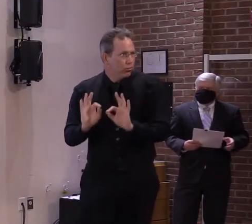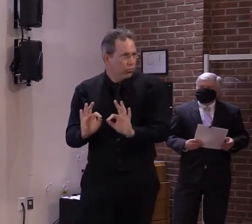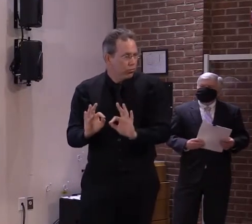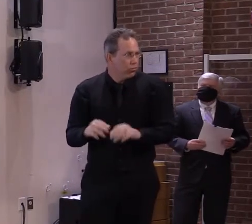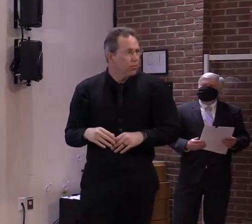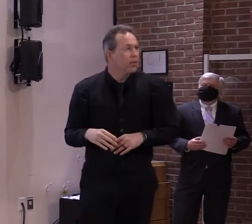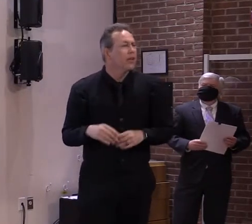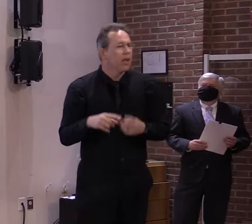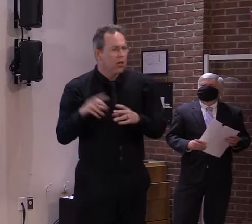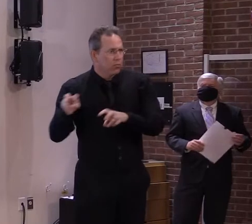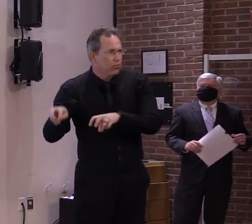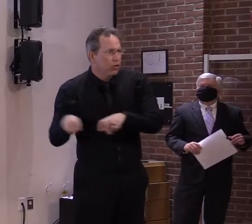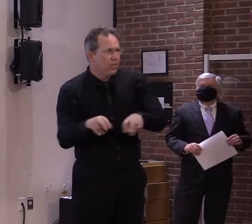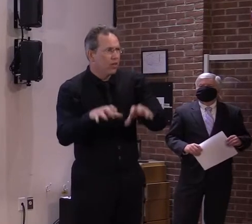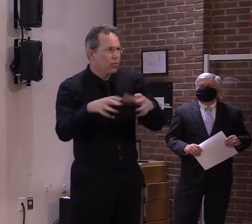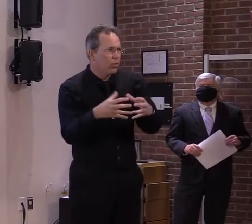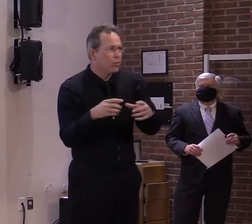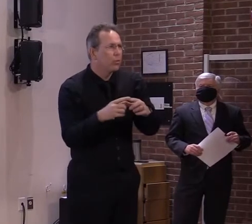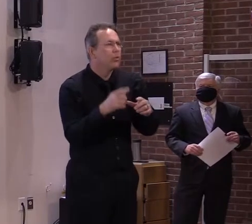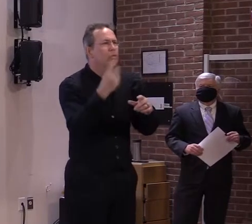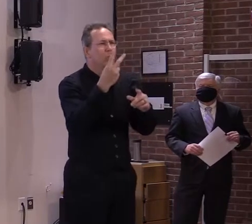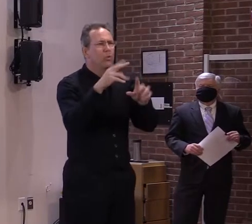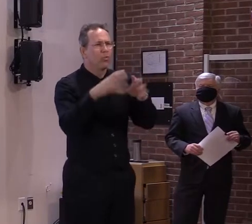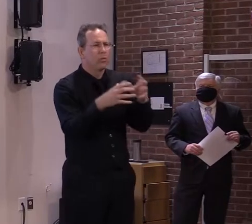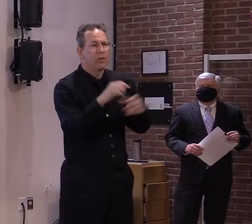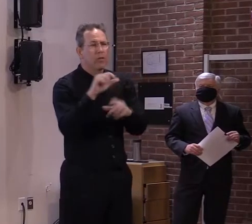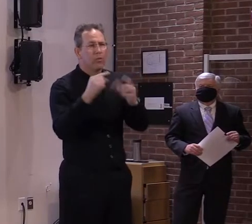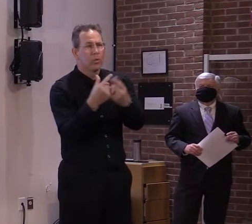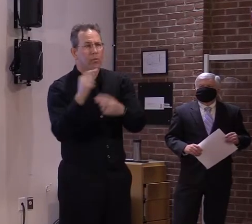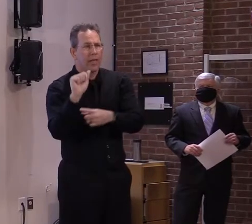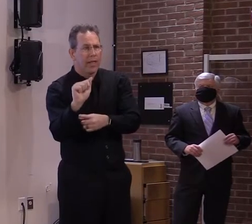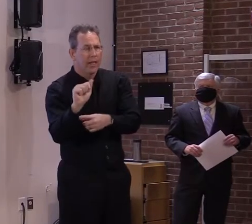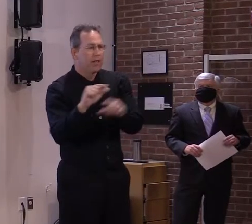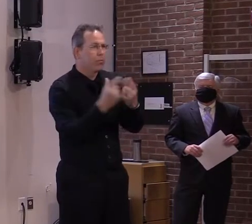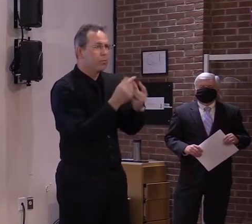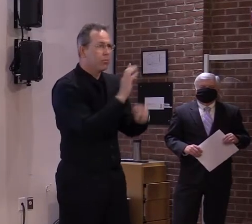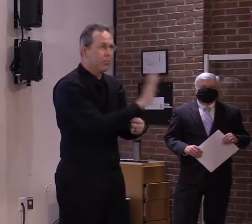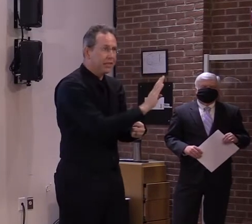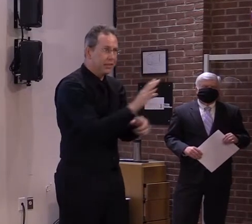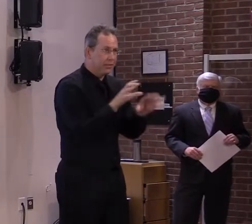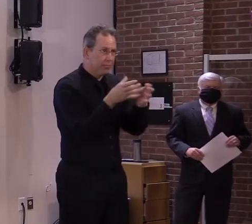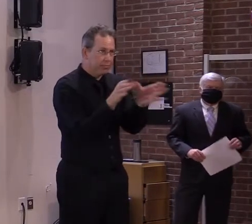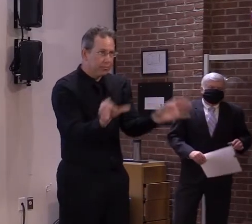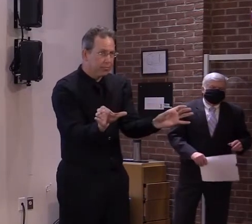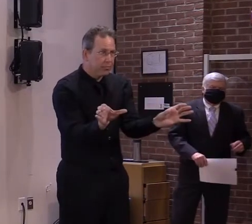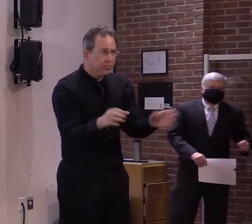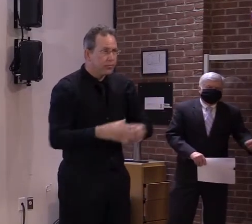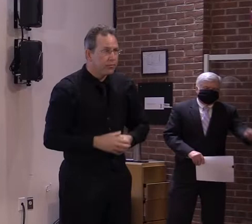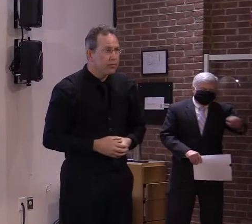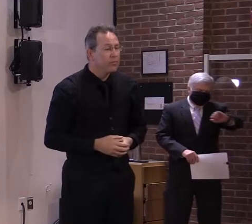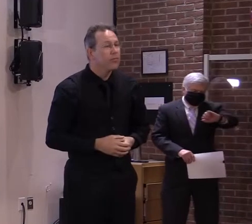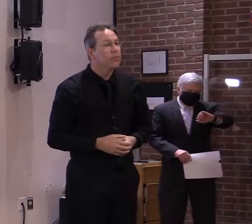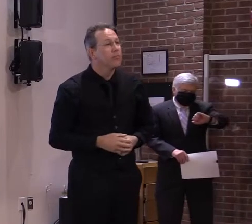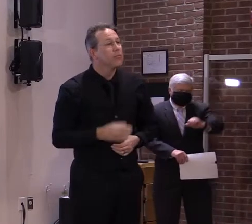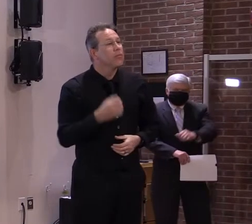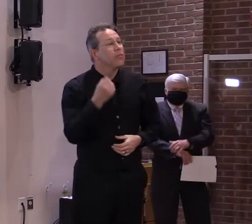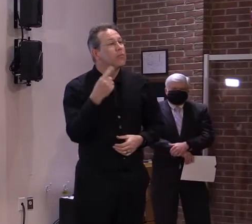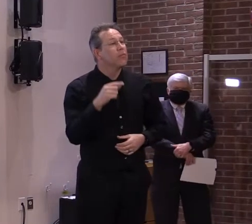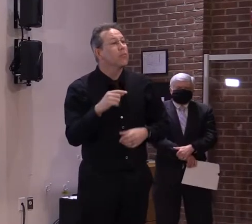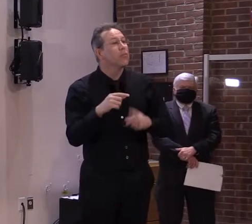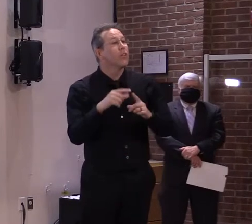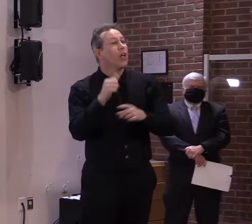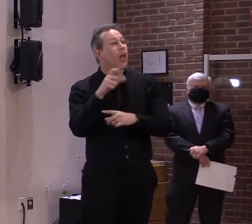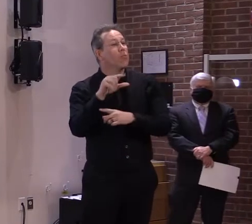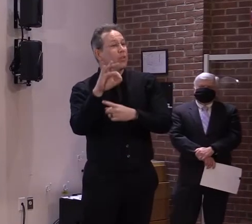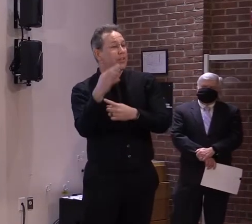will also be transitioning two groups to universal guidance. This will start on April 9th with Group A,